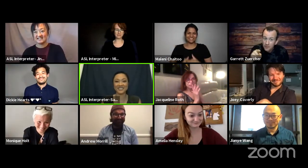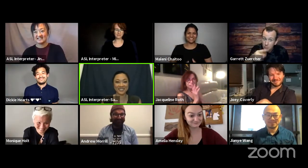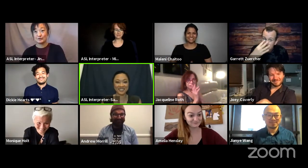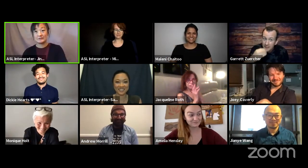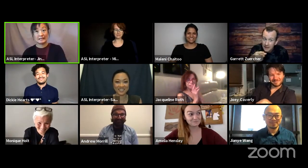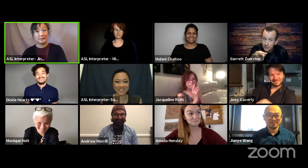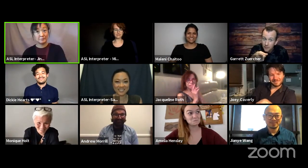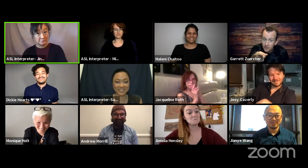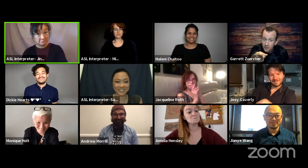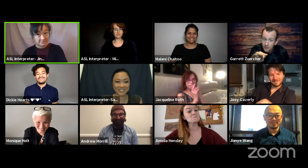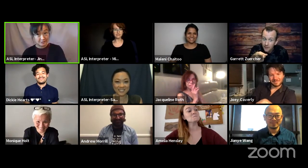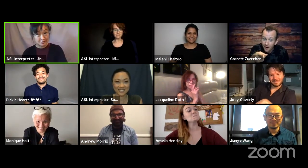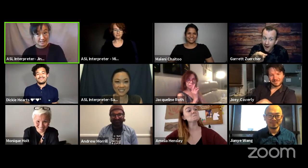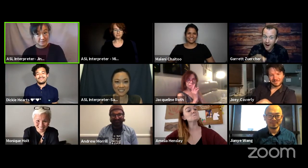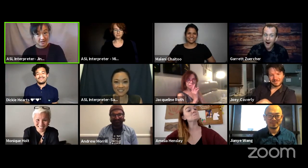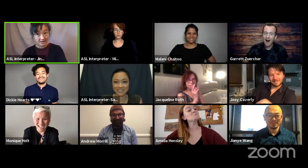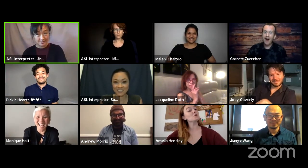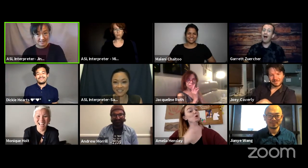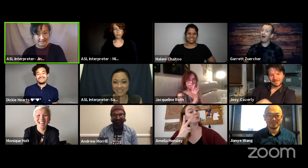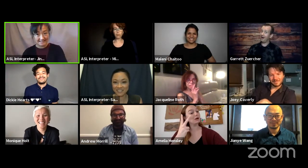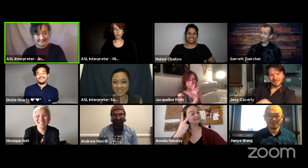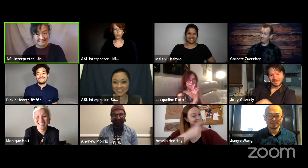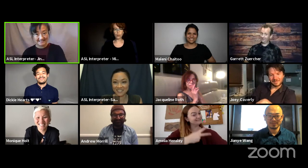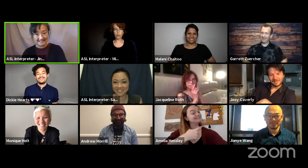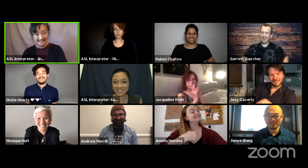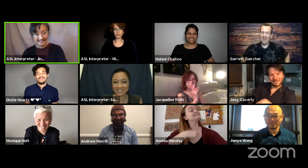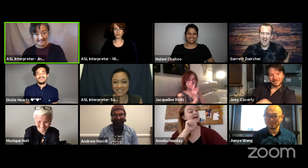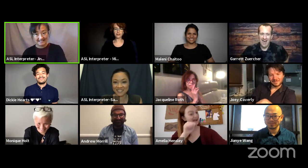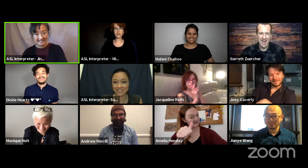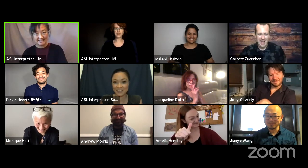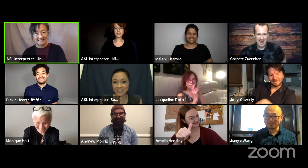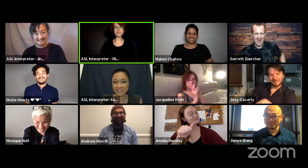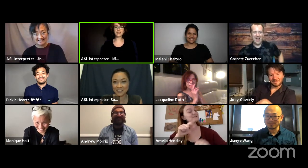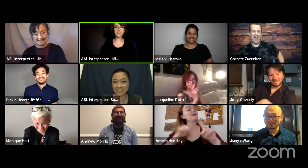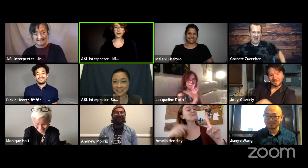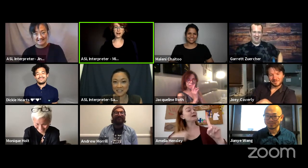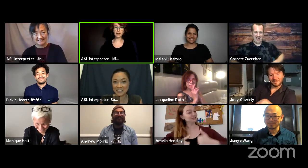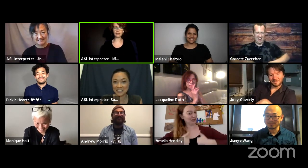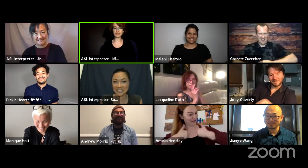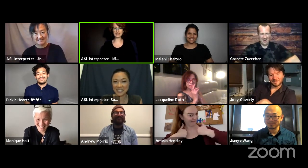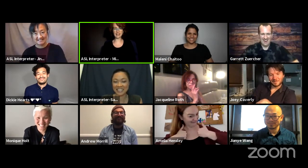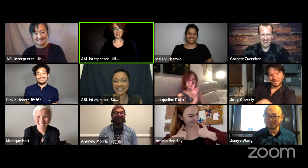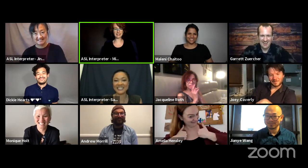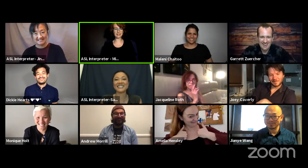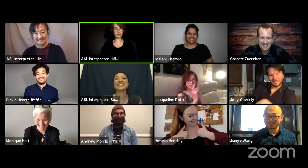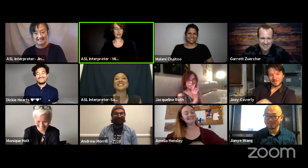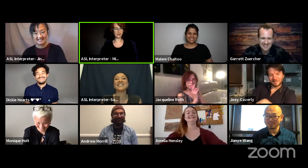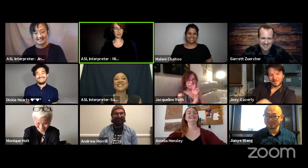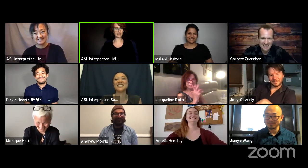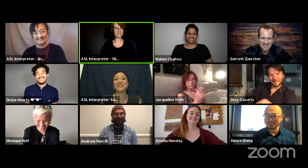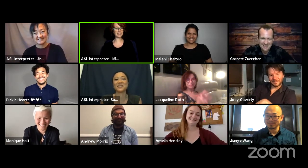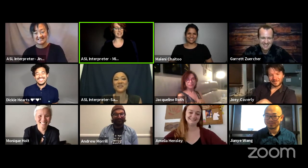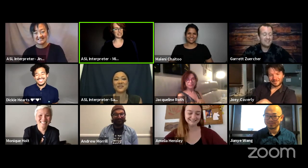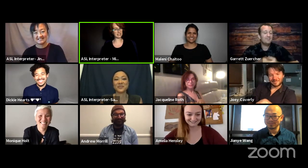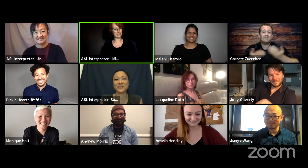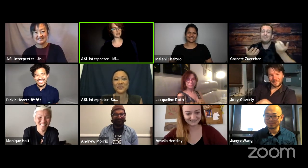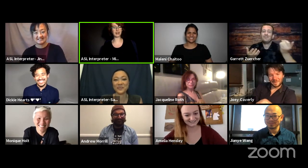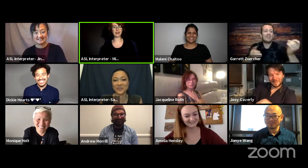Did you sleep? Did you sleep at all those 8 days? I slept a couple days, and there were a couple days that I didn't, but